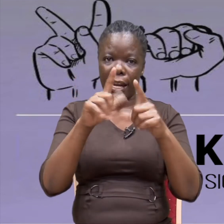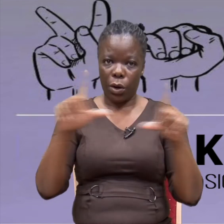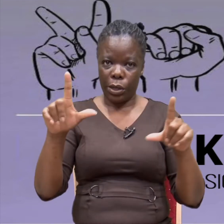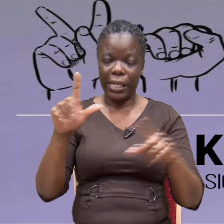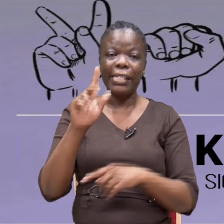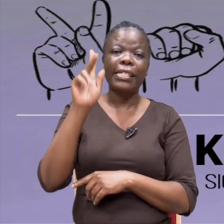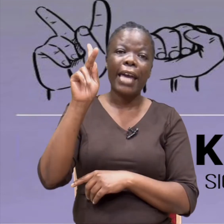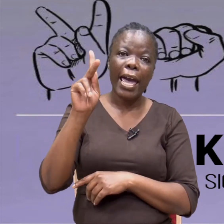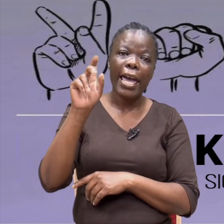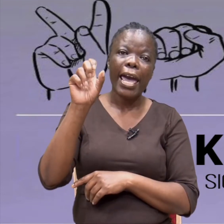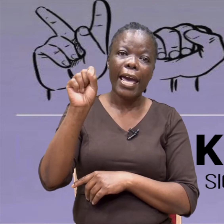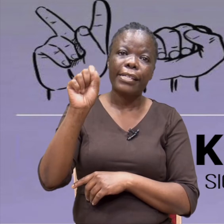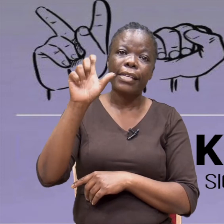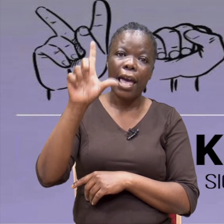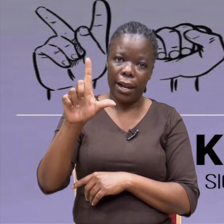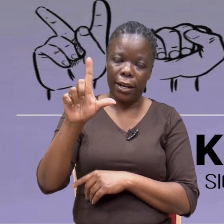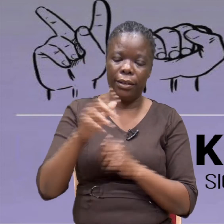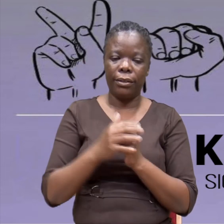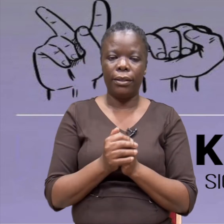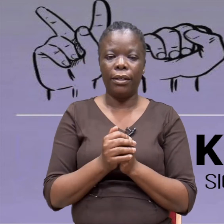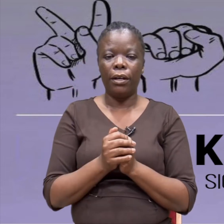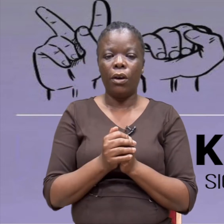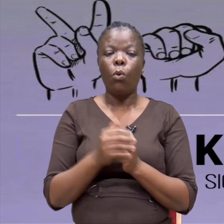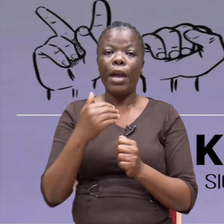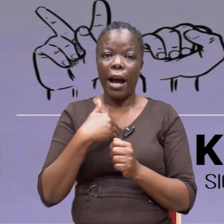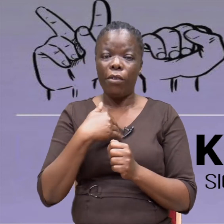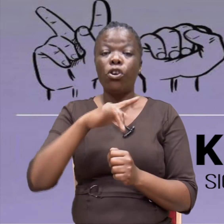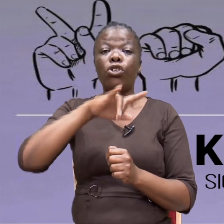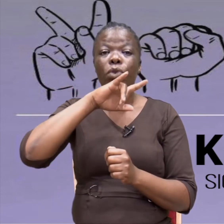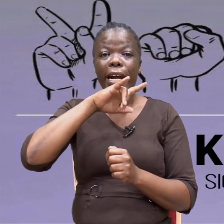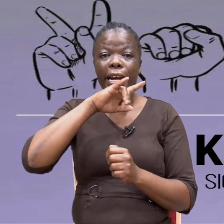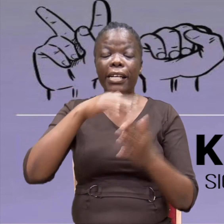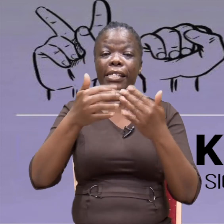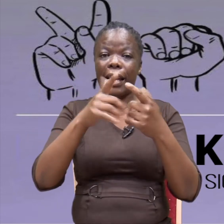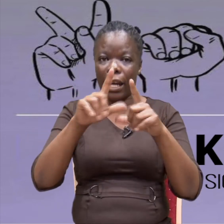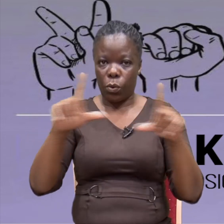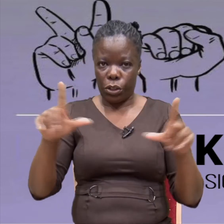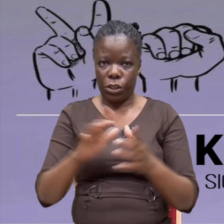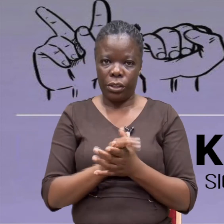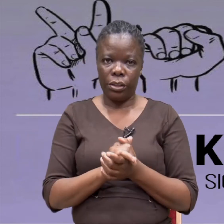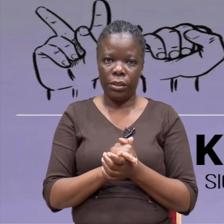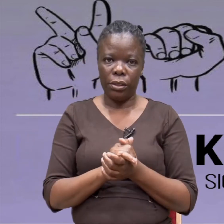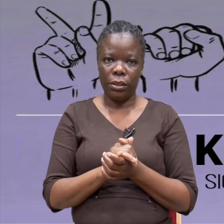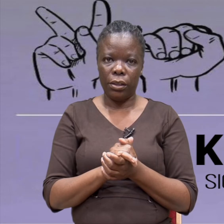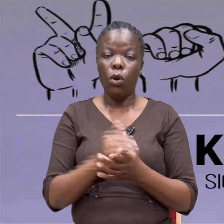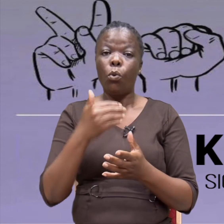Language, that is KSL. We have Ugandan Sign Language. We